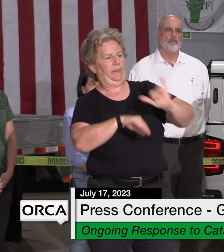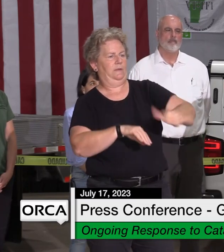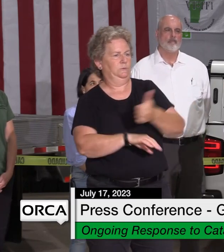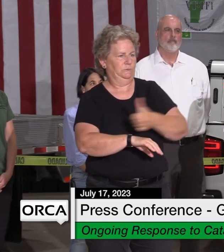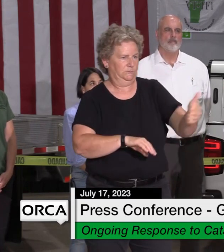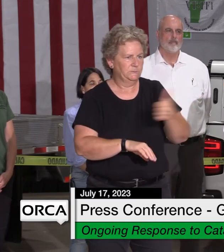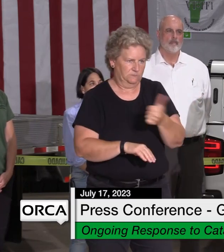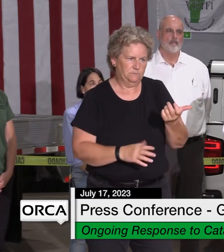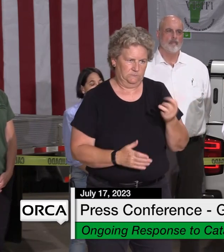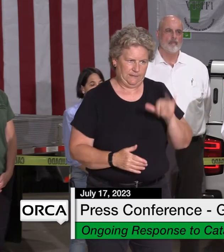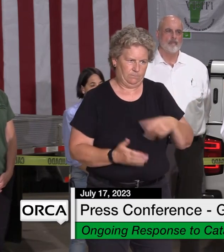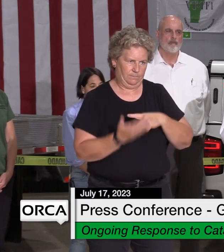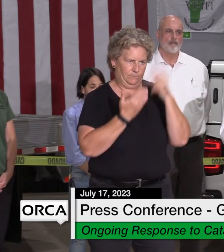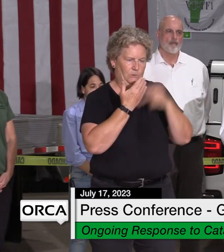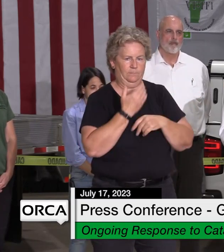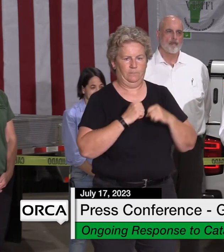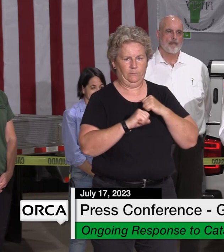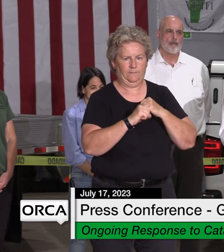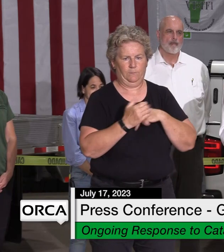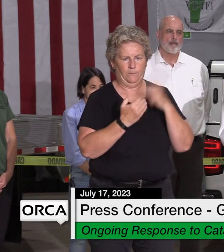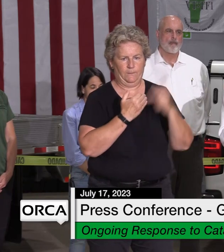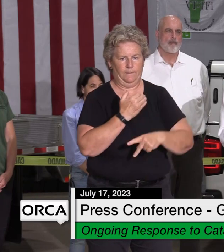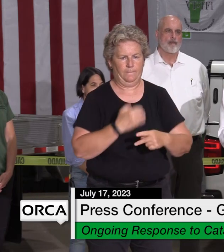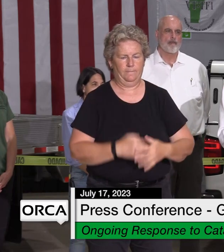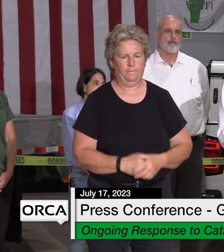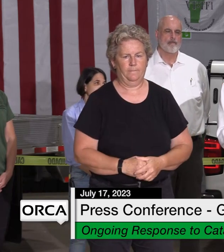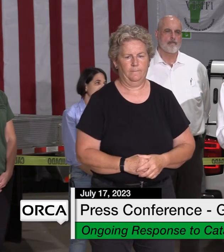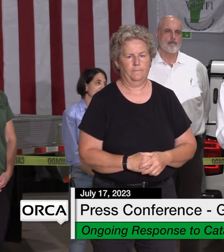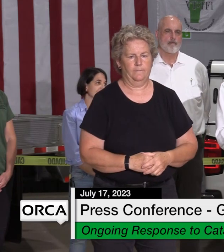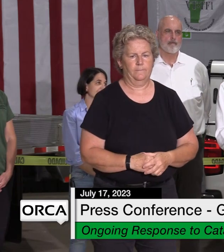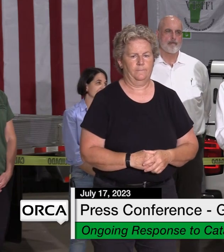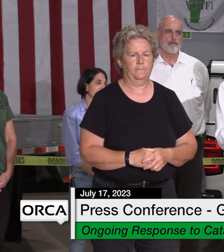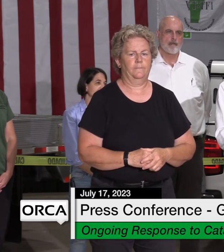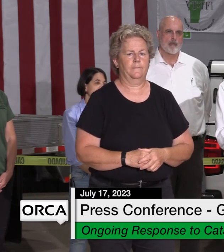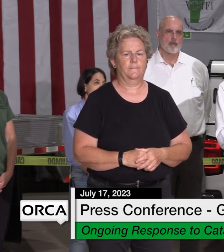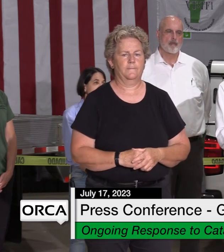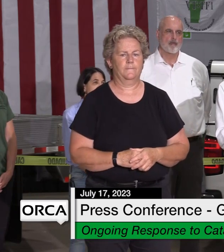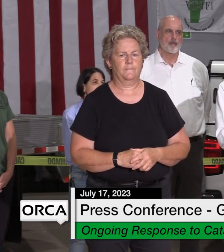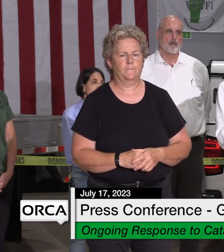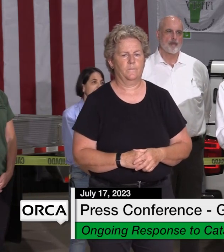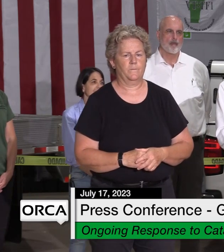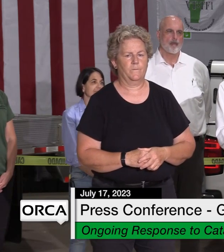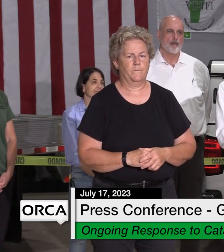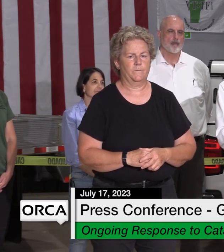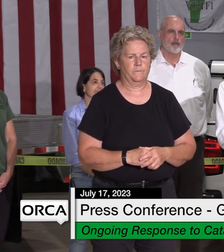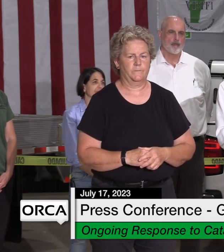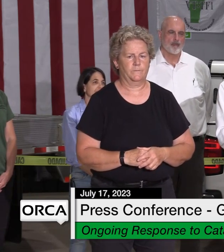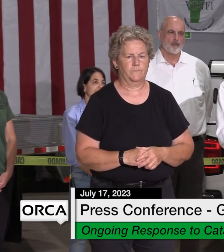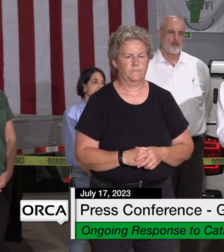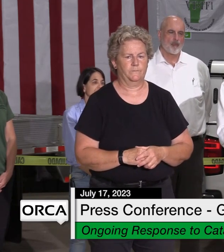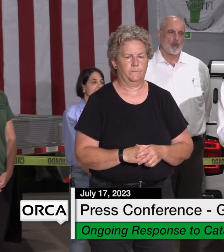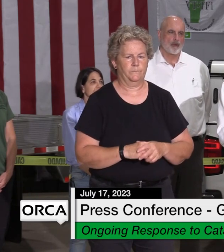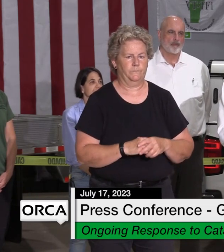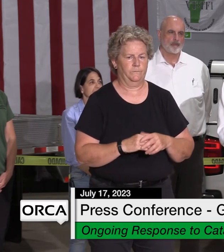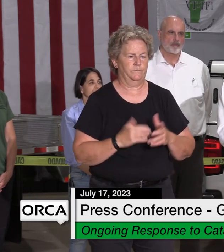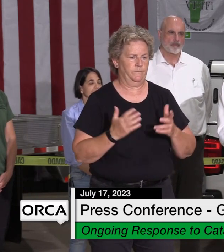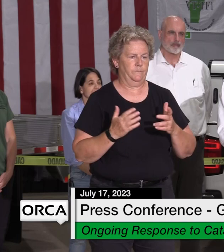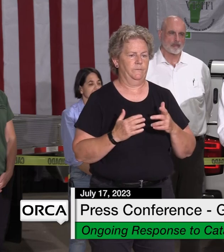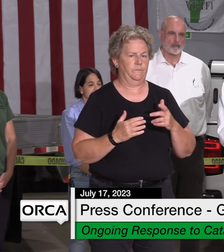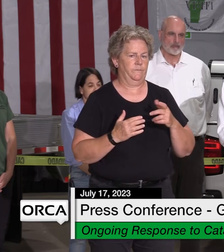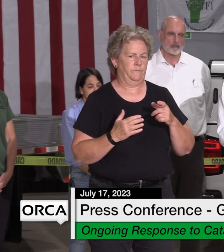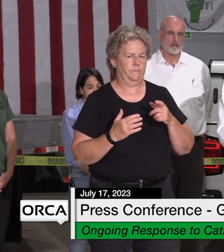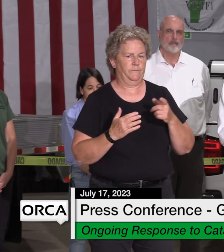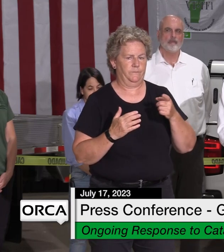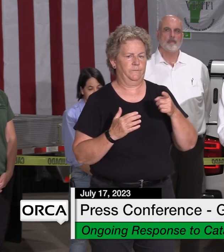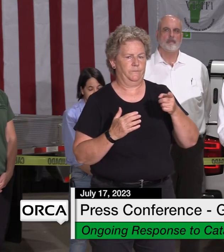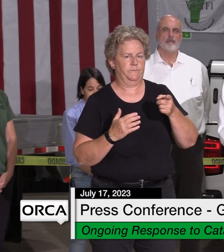with. So again, Governor and your team, I want to thank you for your service to the people of Vermont during this difficult time. And I want everyone to know